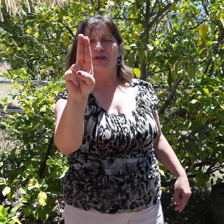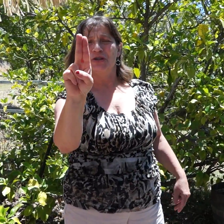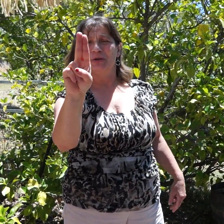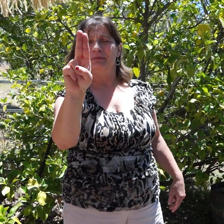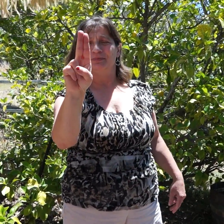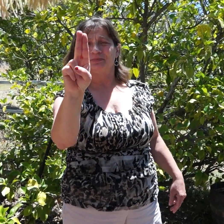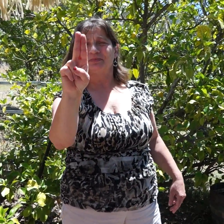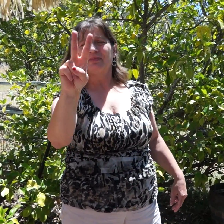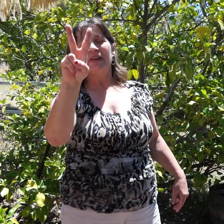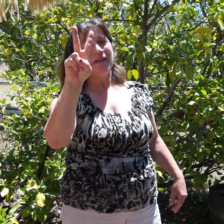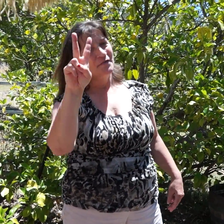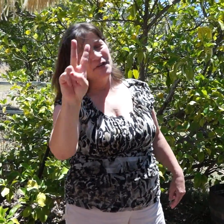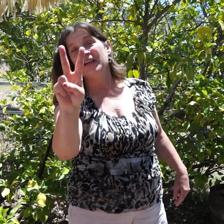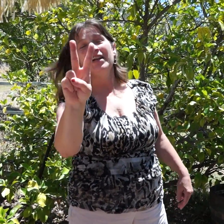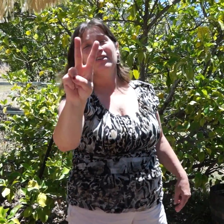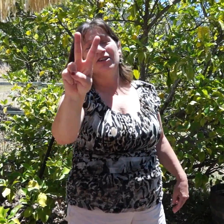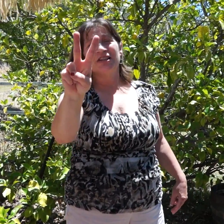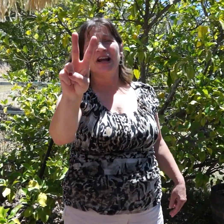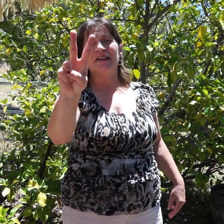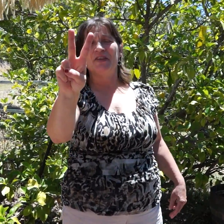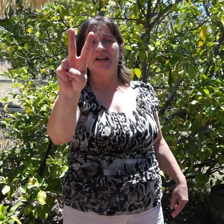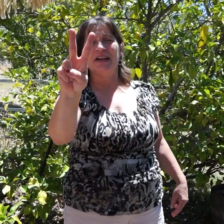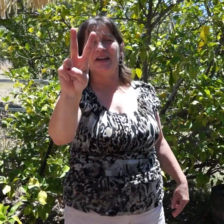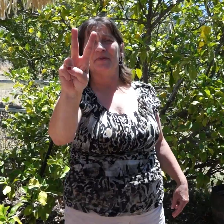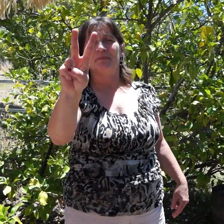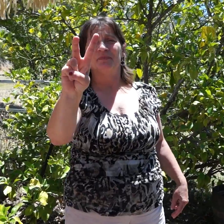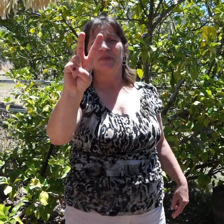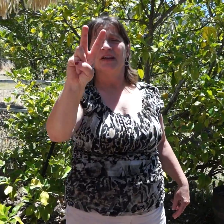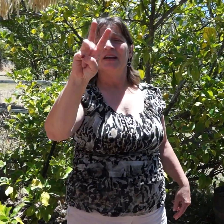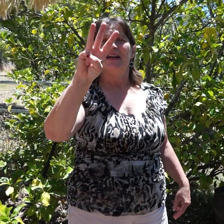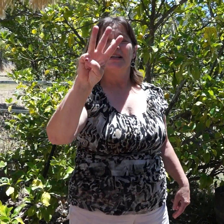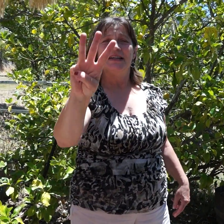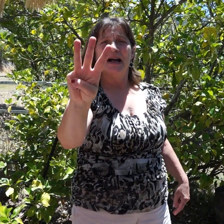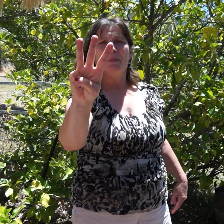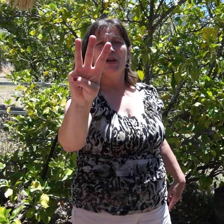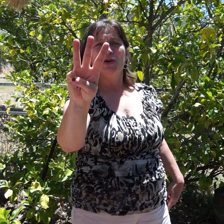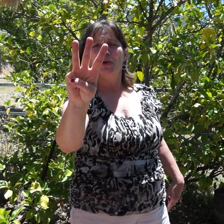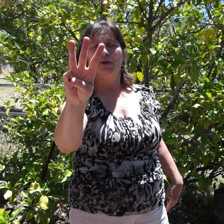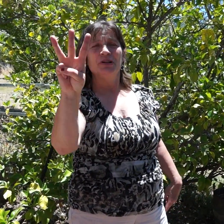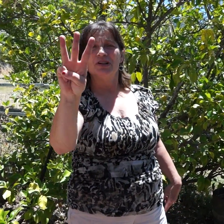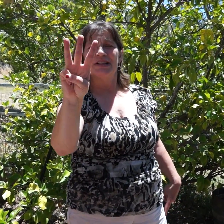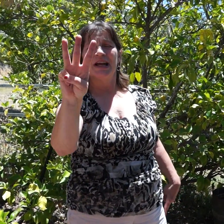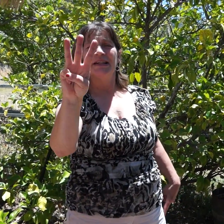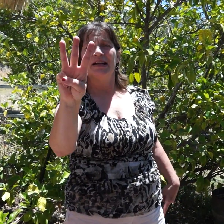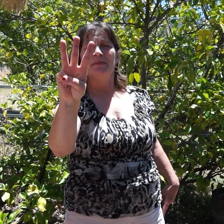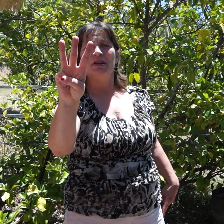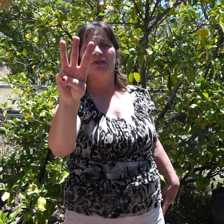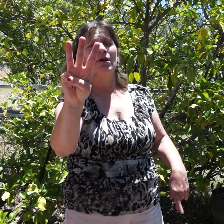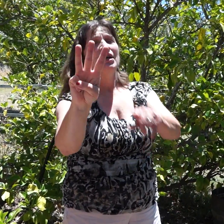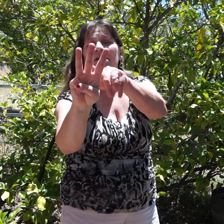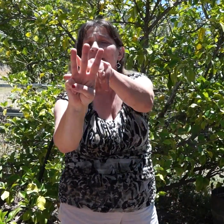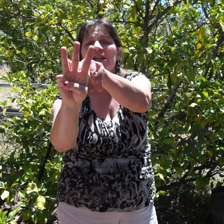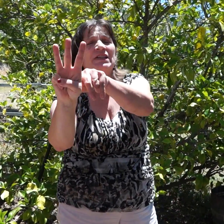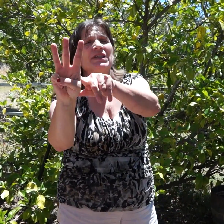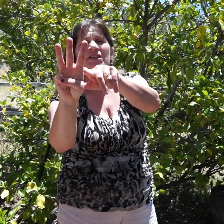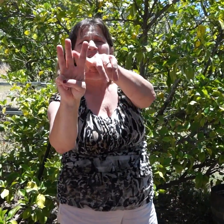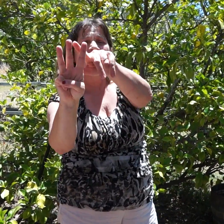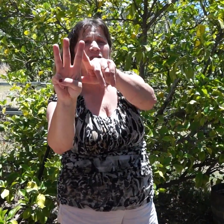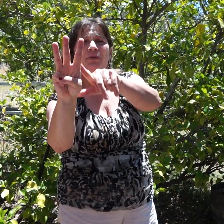U. V looks like V. W looks like W. This is not